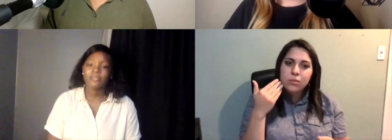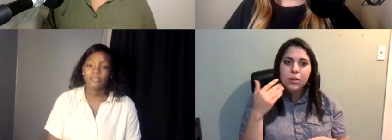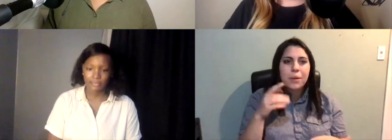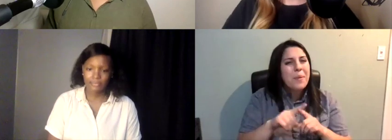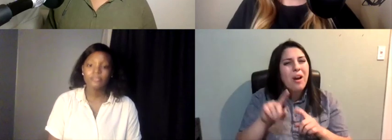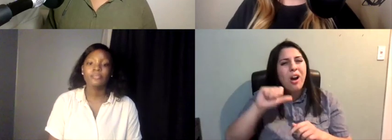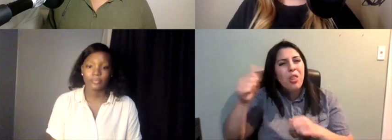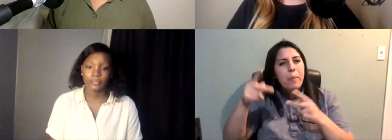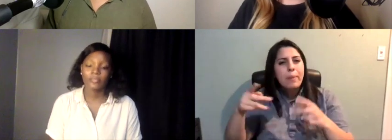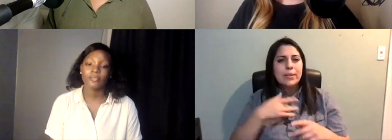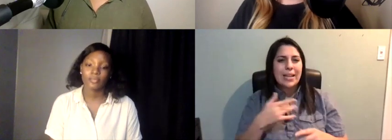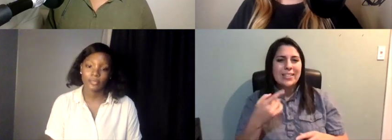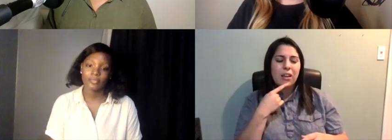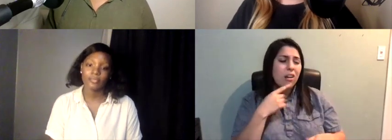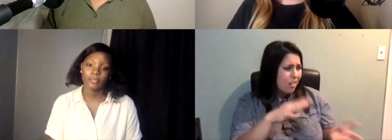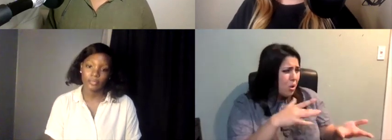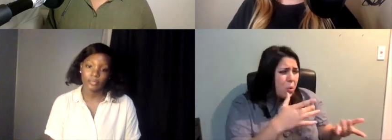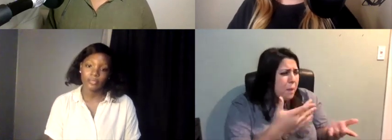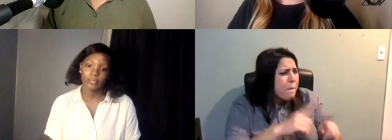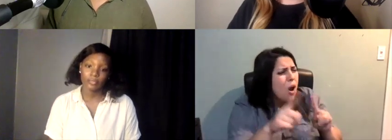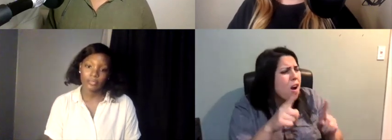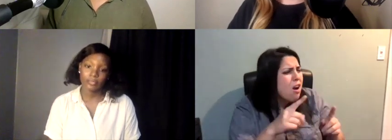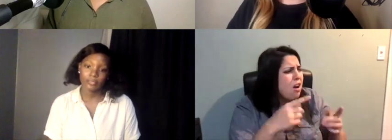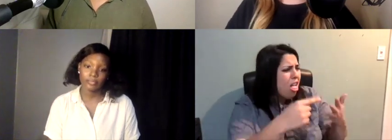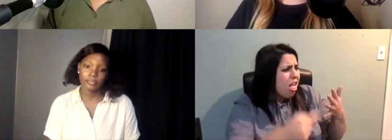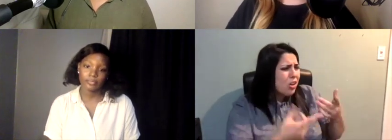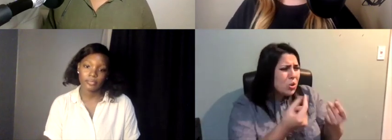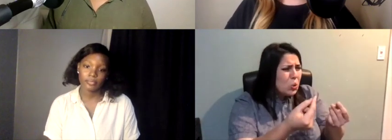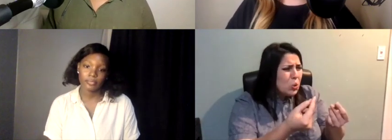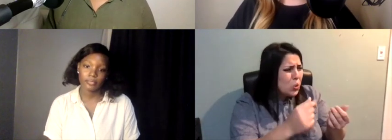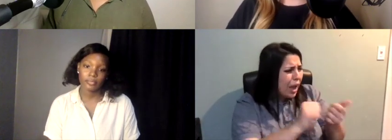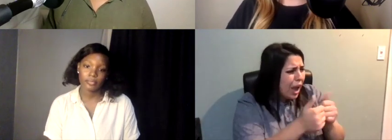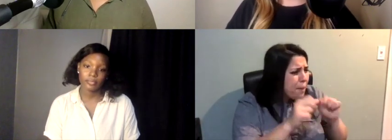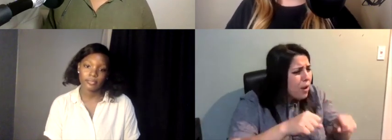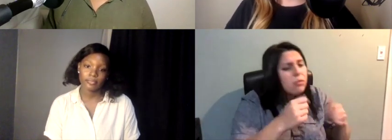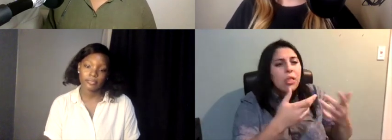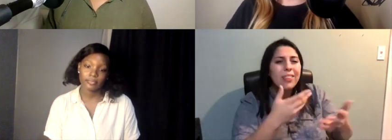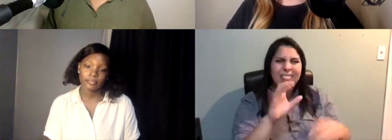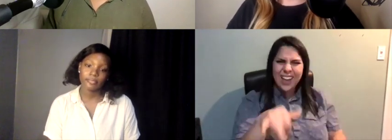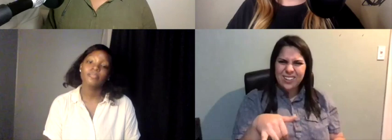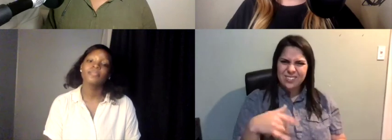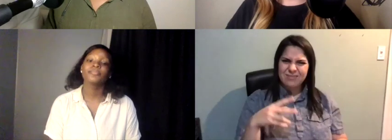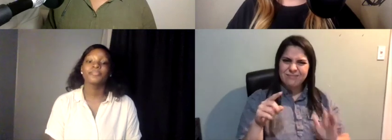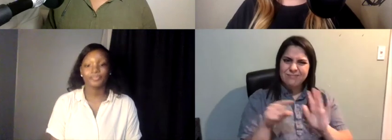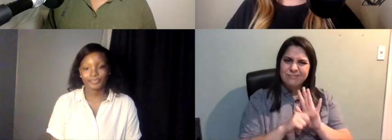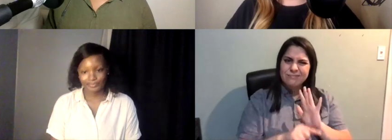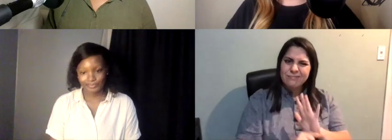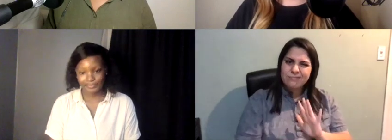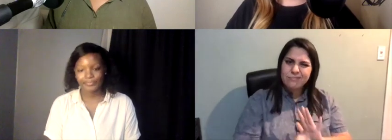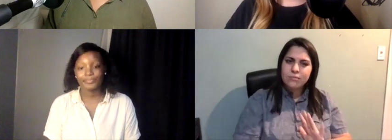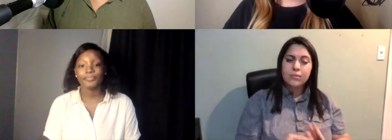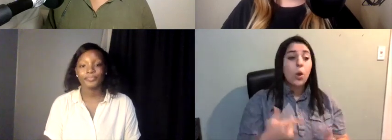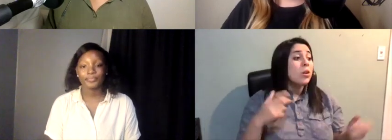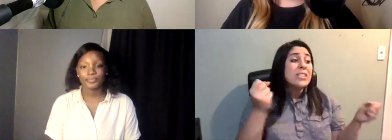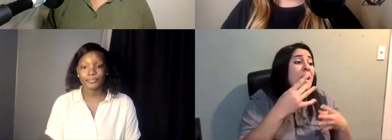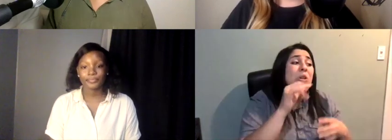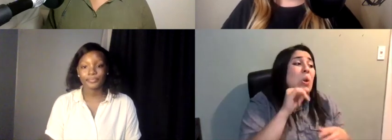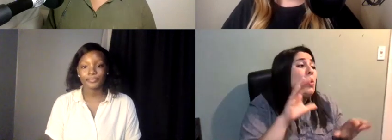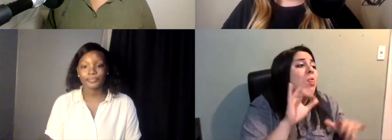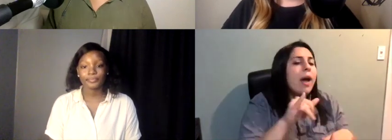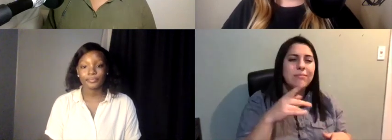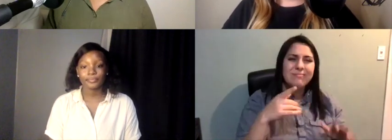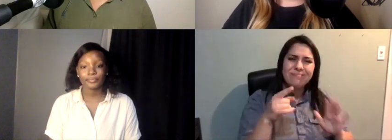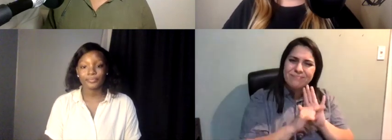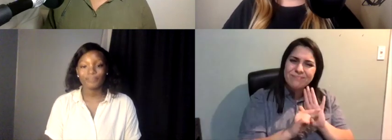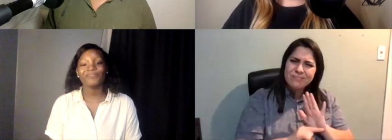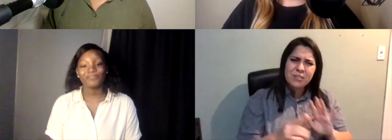with that? And I'm like, why does it have to be like, oh, well, you know, everyone's like, oh, that's scary. Don't do that. Mm-hmm, mm-hmm.